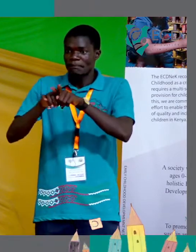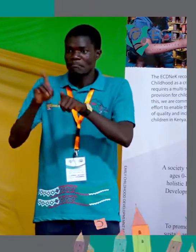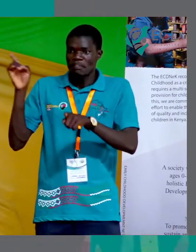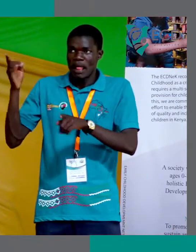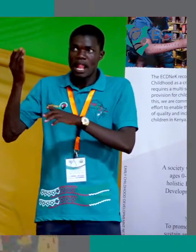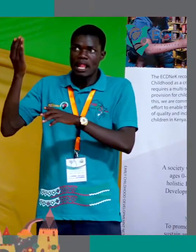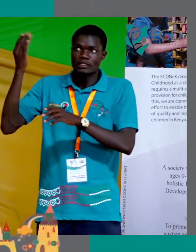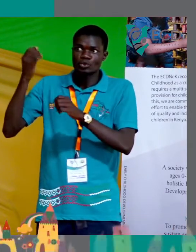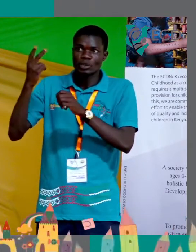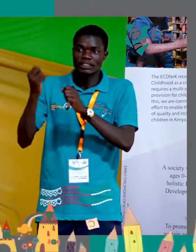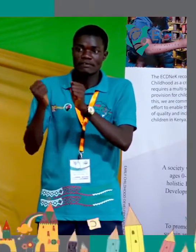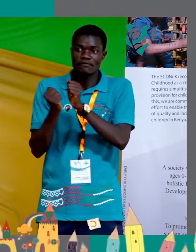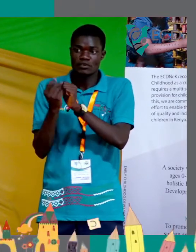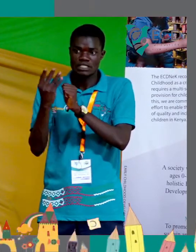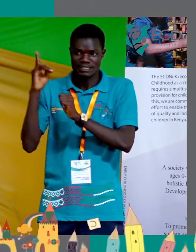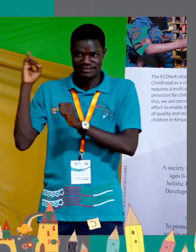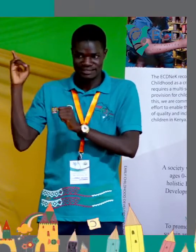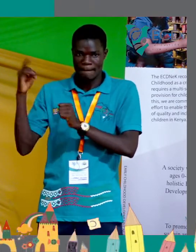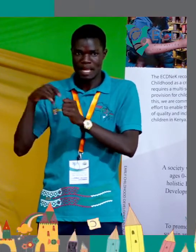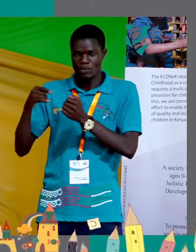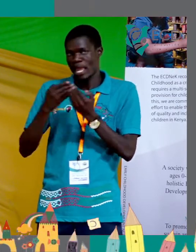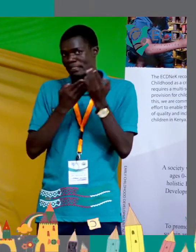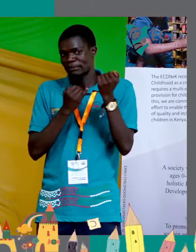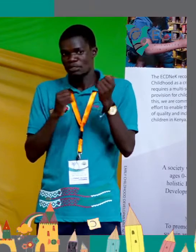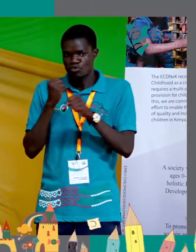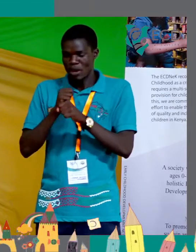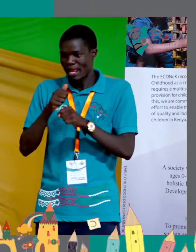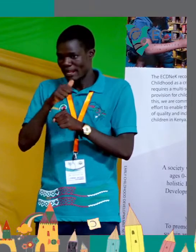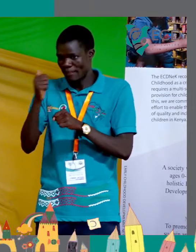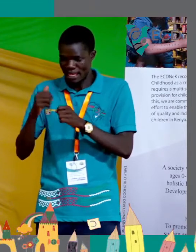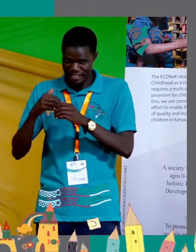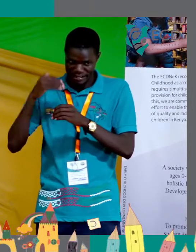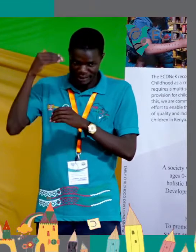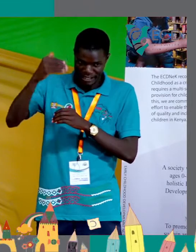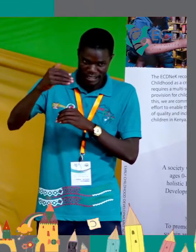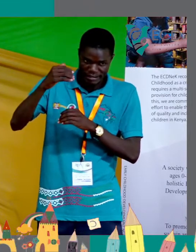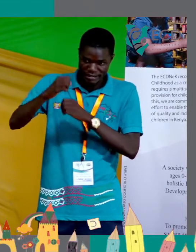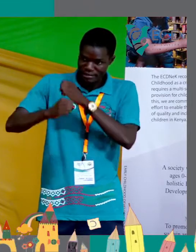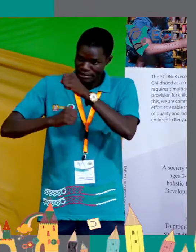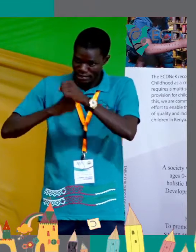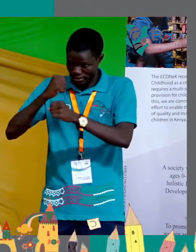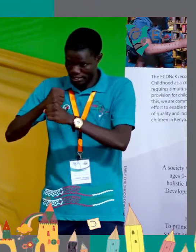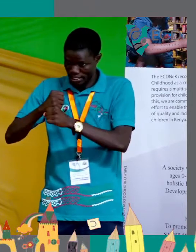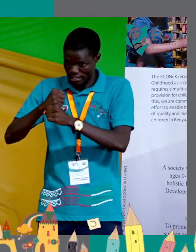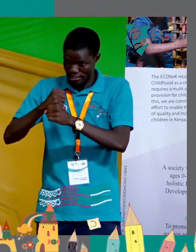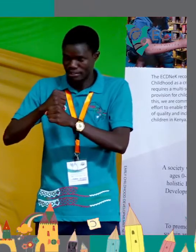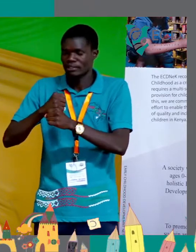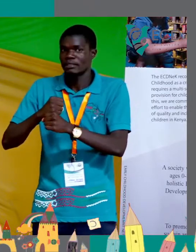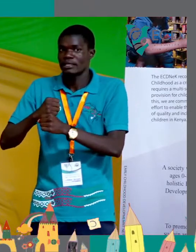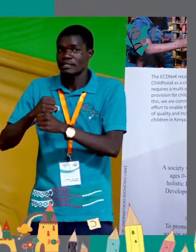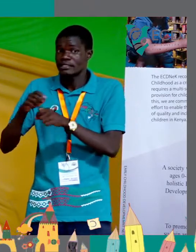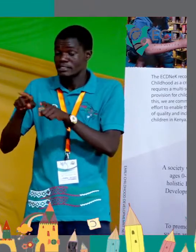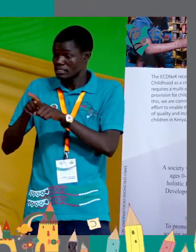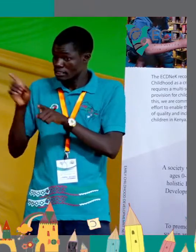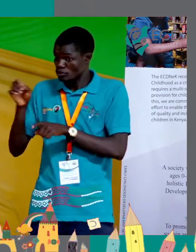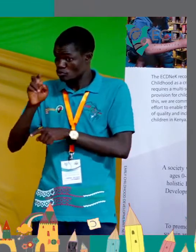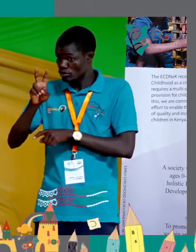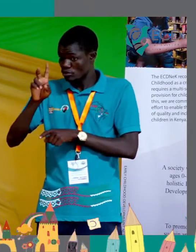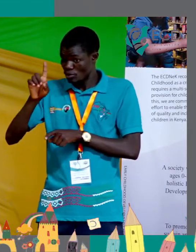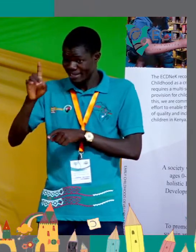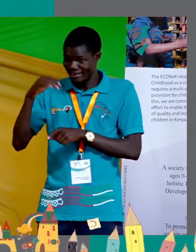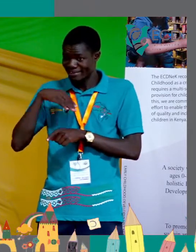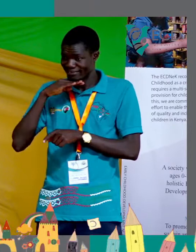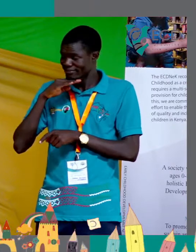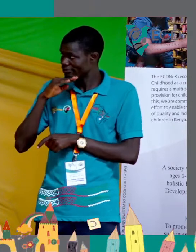infant mortality at 32 deaths per 1,000 live births, and at